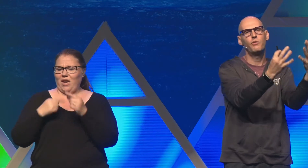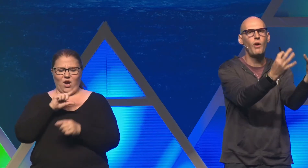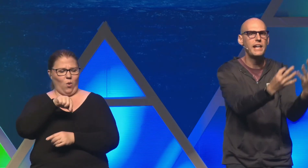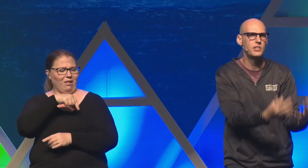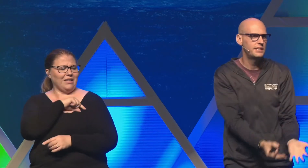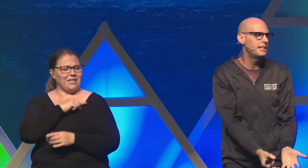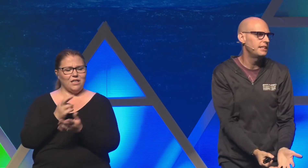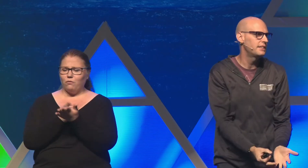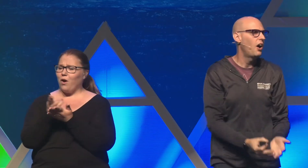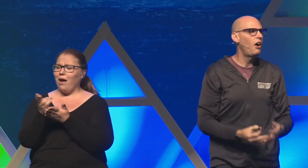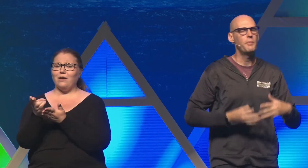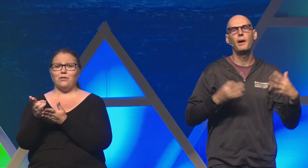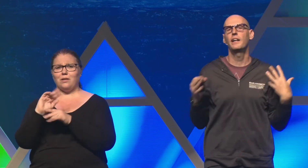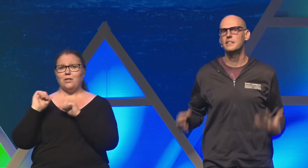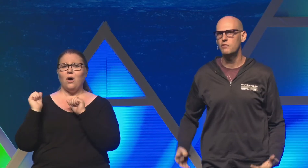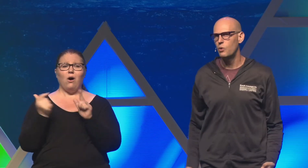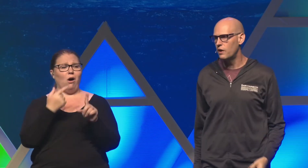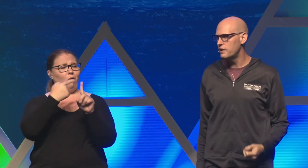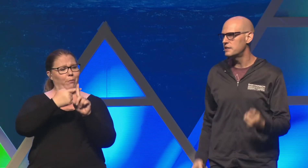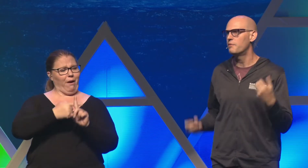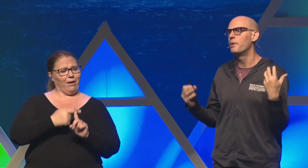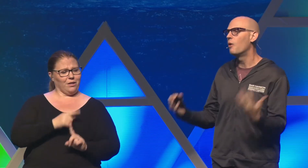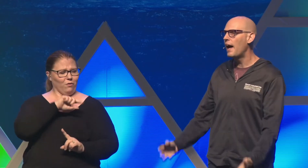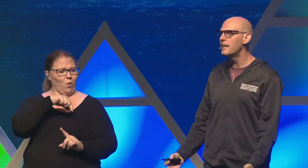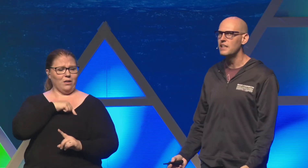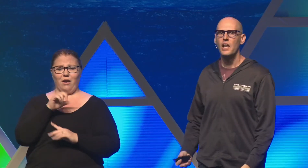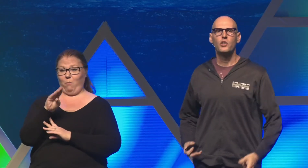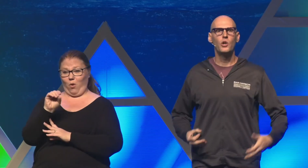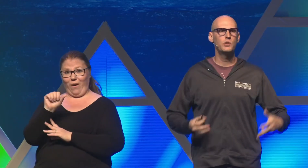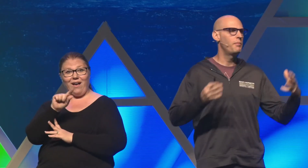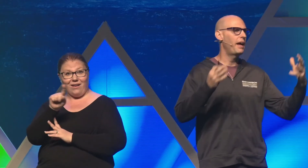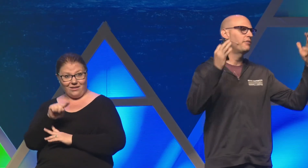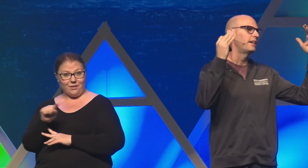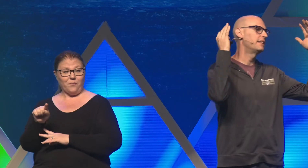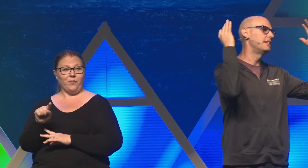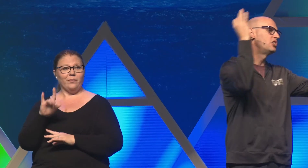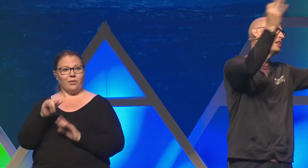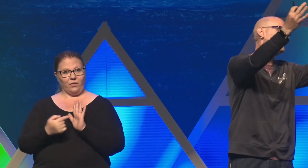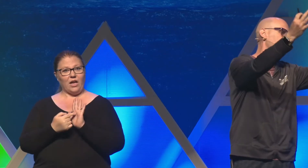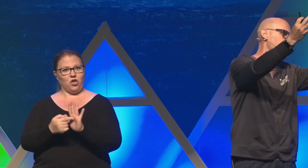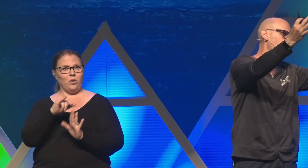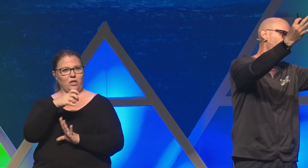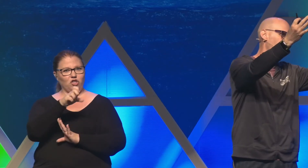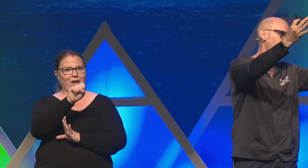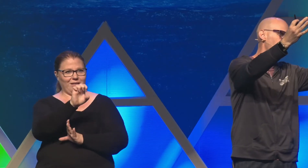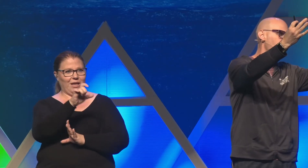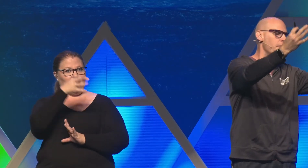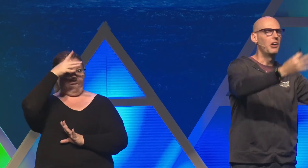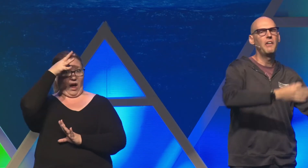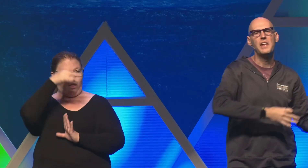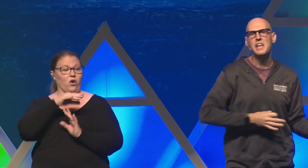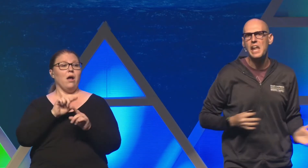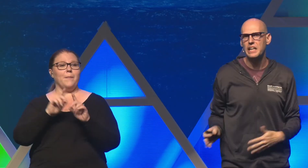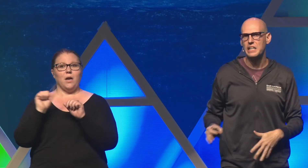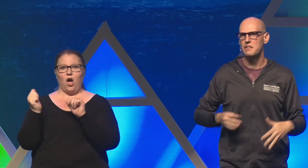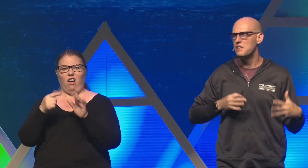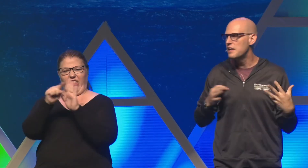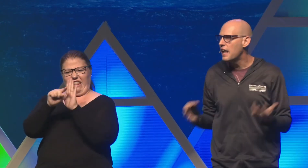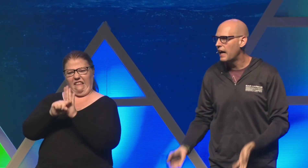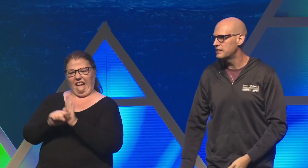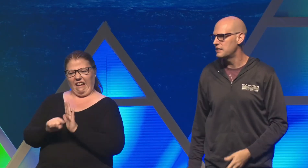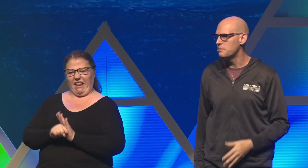qualities of righteousness, all the positive qualities of Boaz, those were manifested in Jesse, the father. But all the